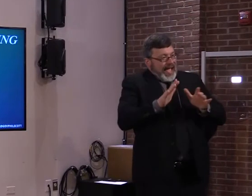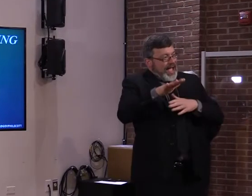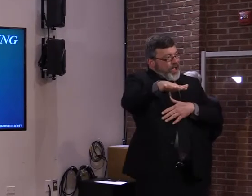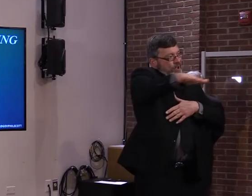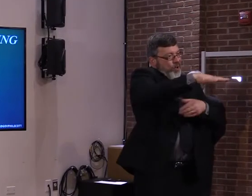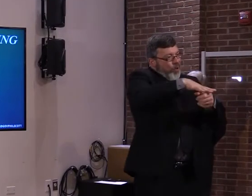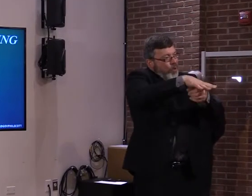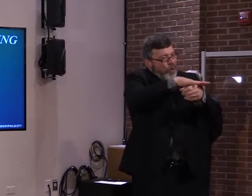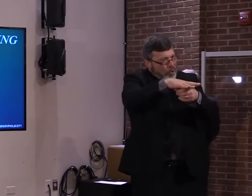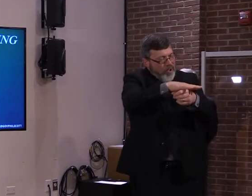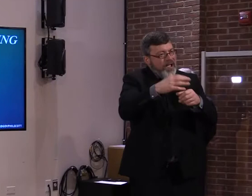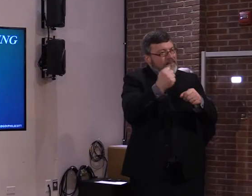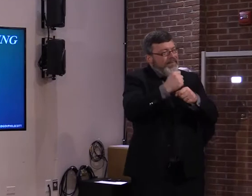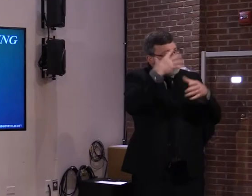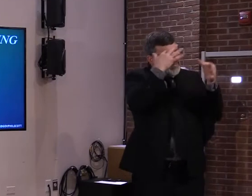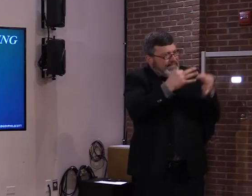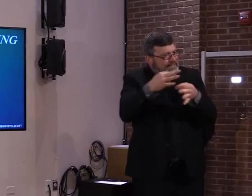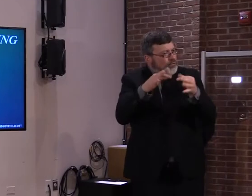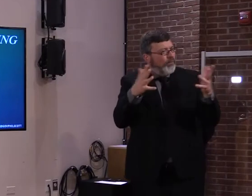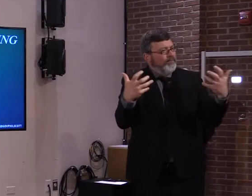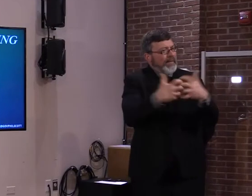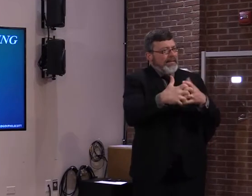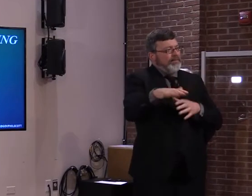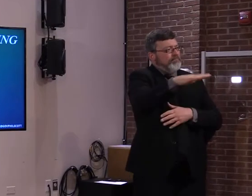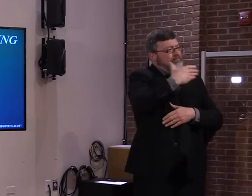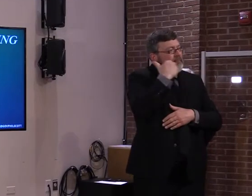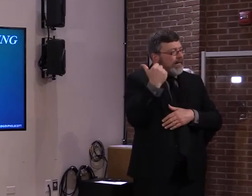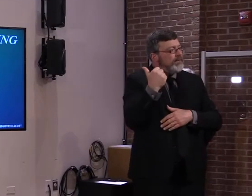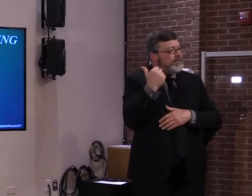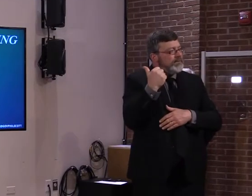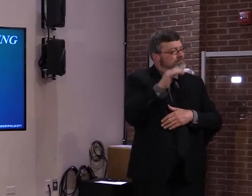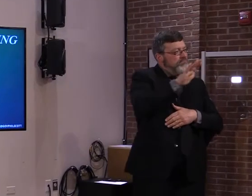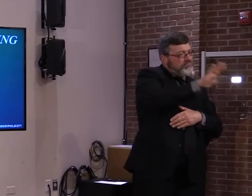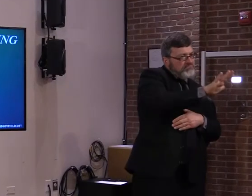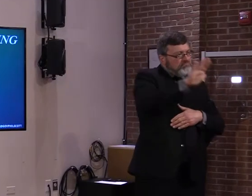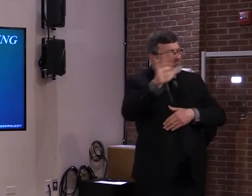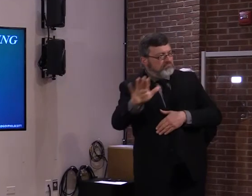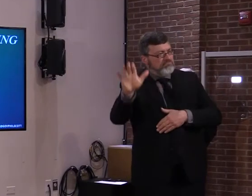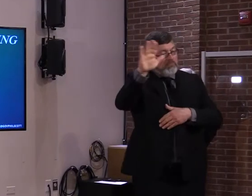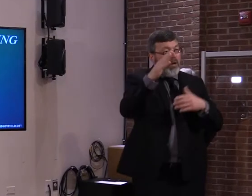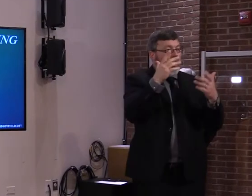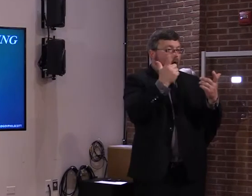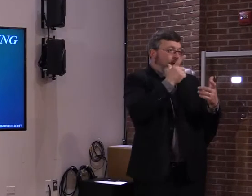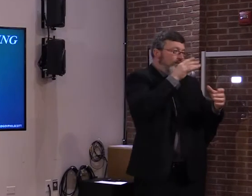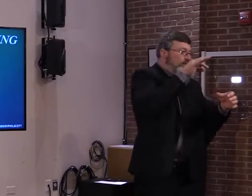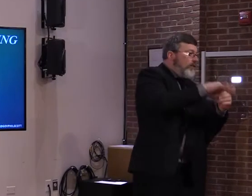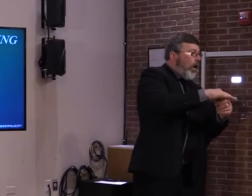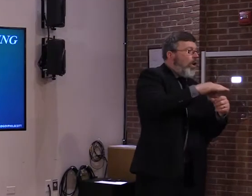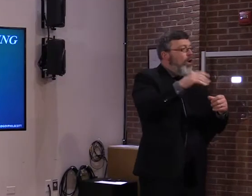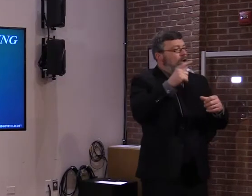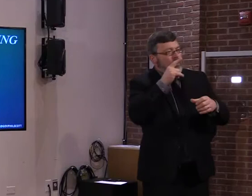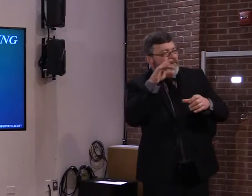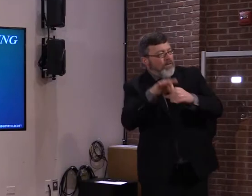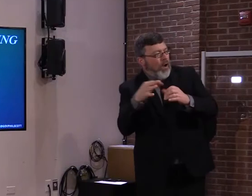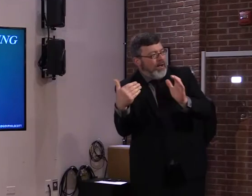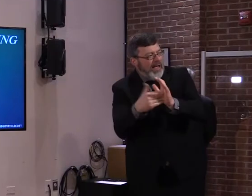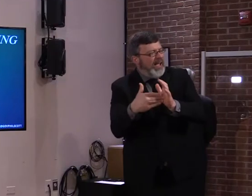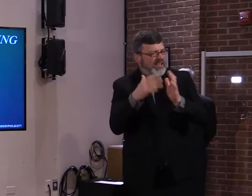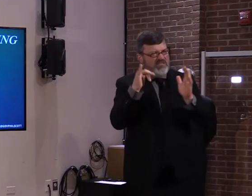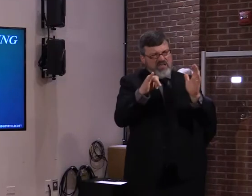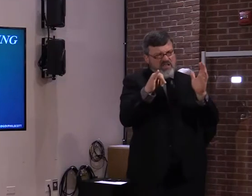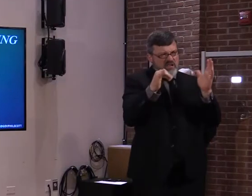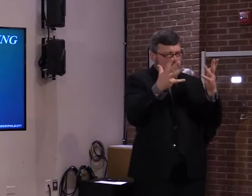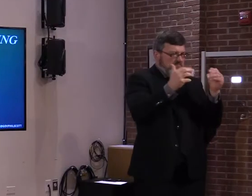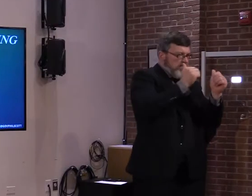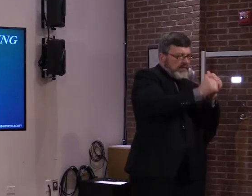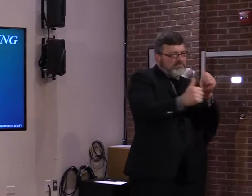and more will establish a patchwork of who can vote and on what in Vermont. Such a plan would be